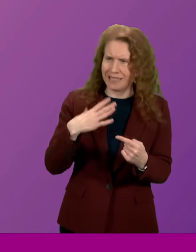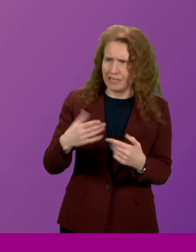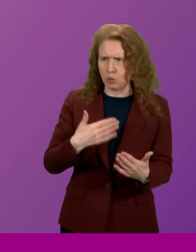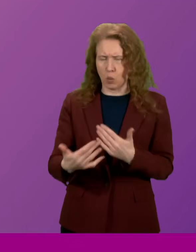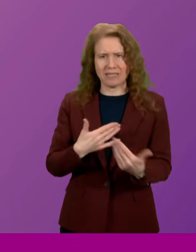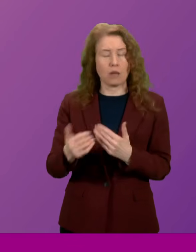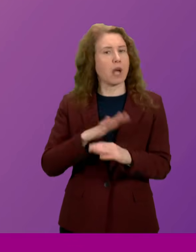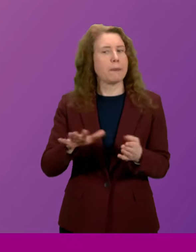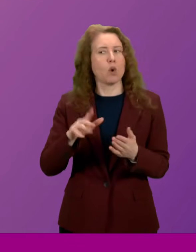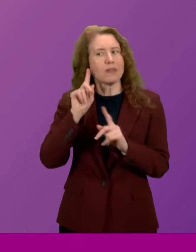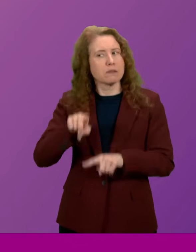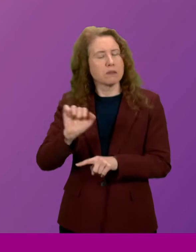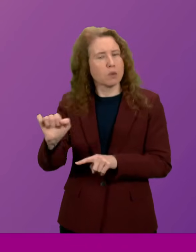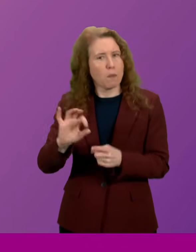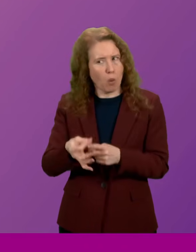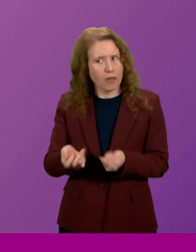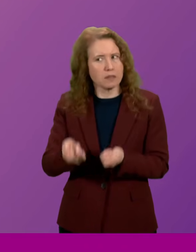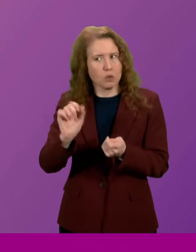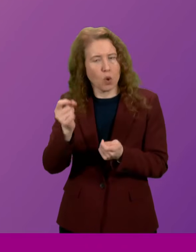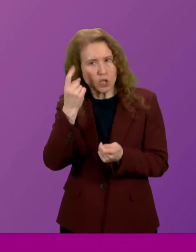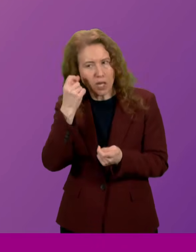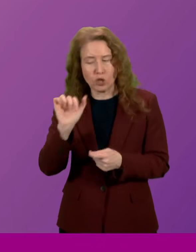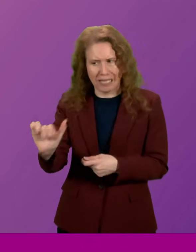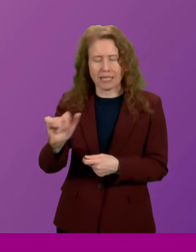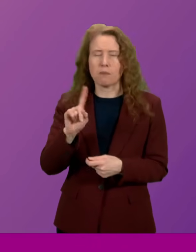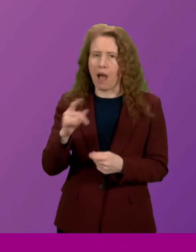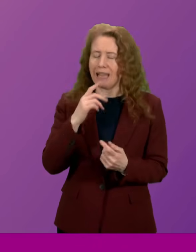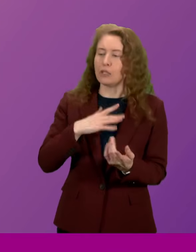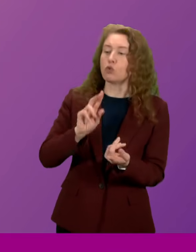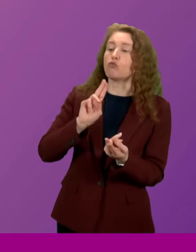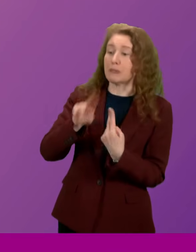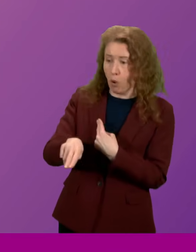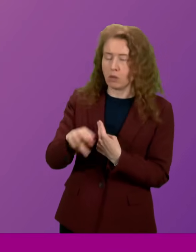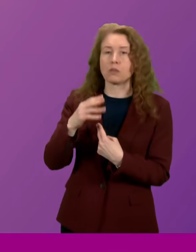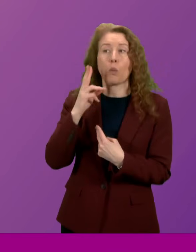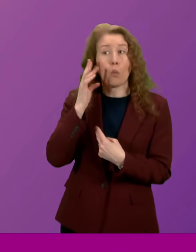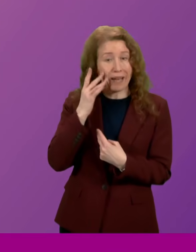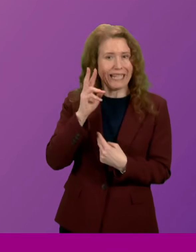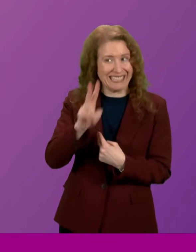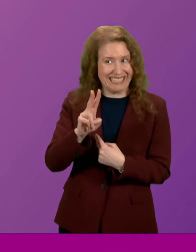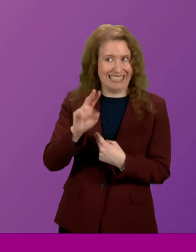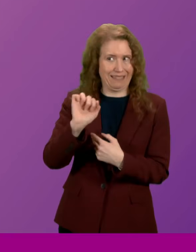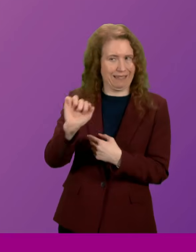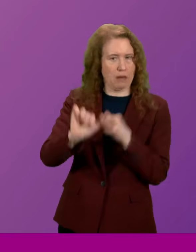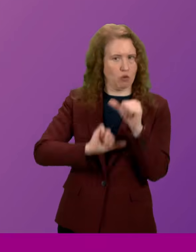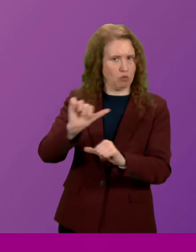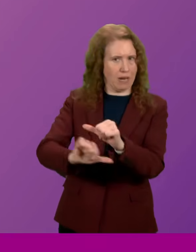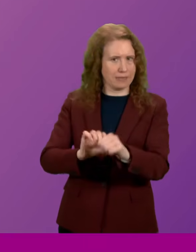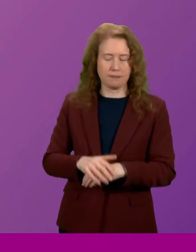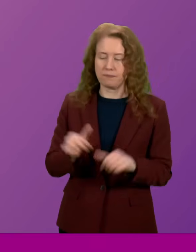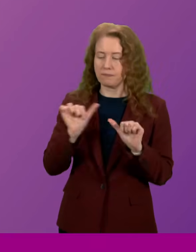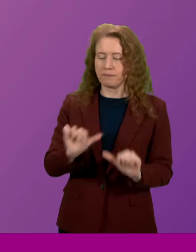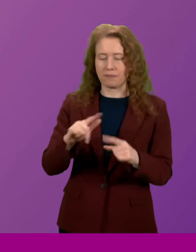I'm not dismissing Mr Mara's suggestion, but I will return to it once I see what progress has been made by December. Edward